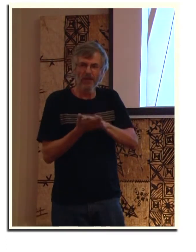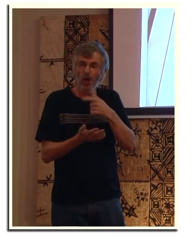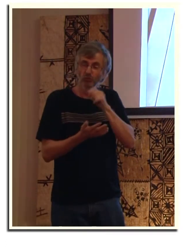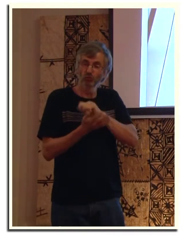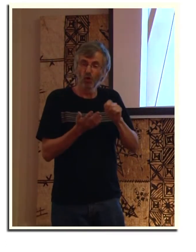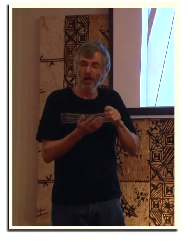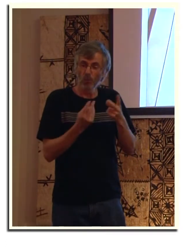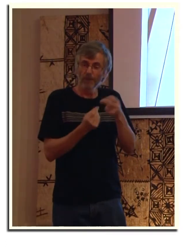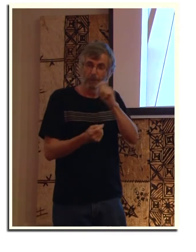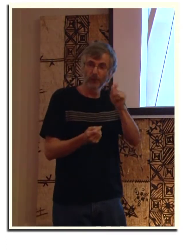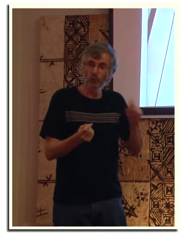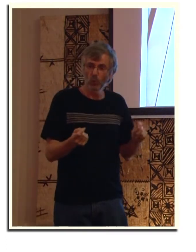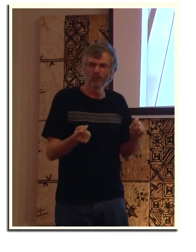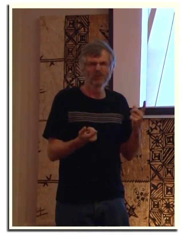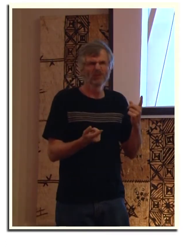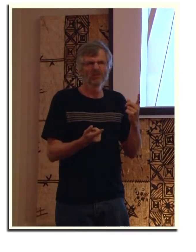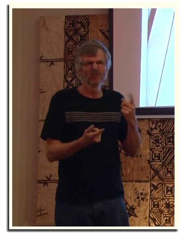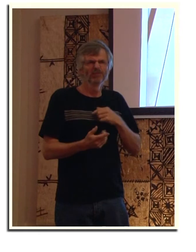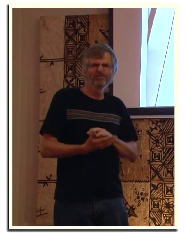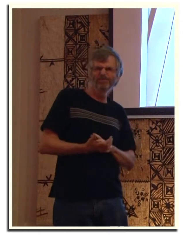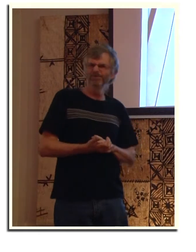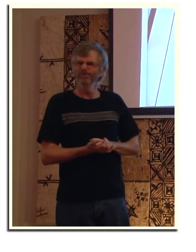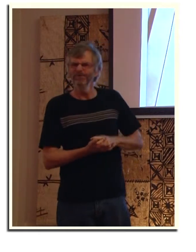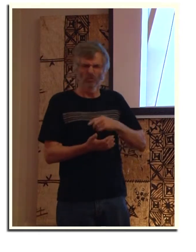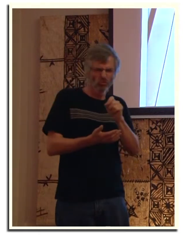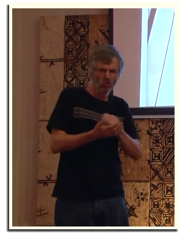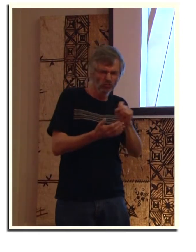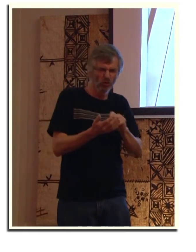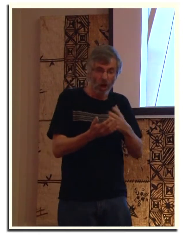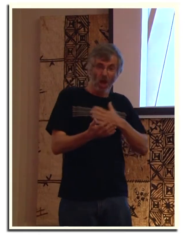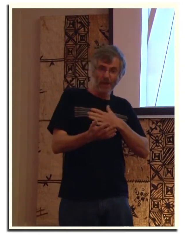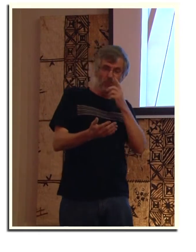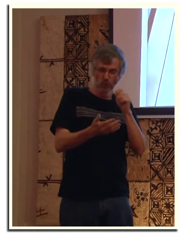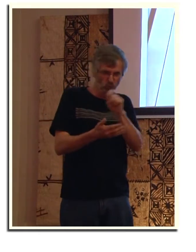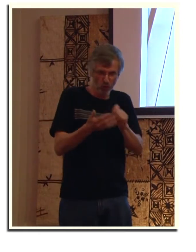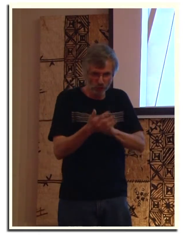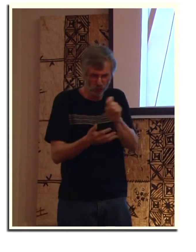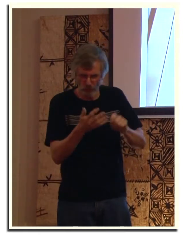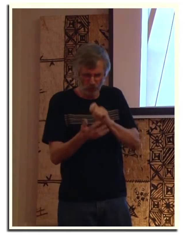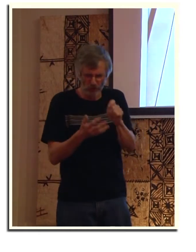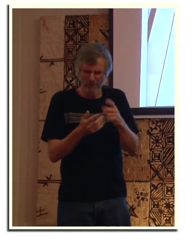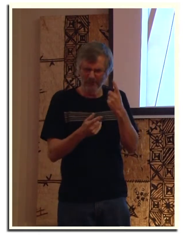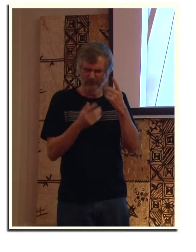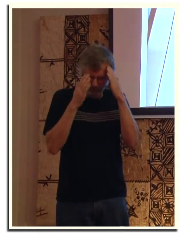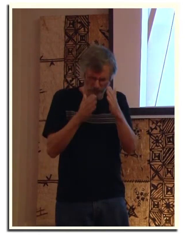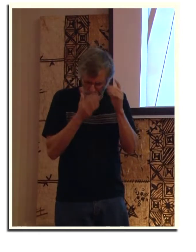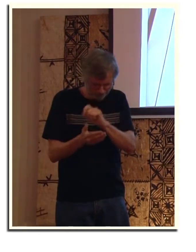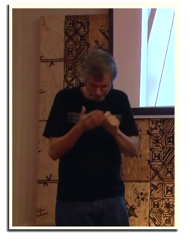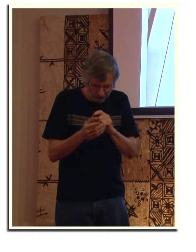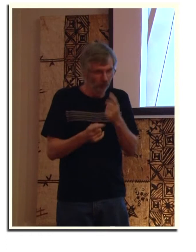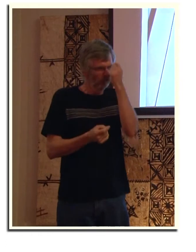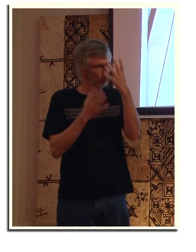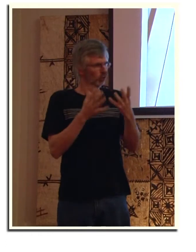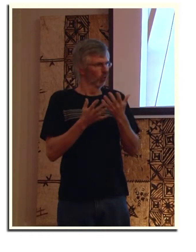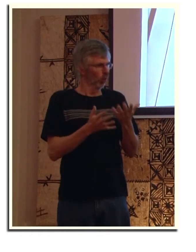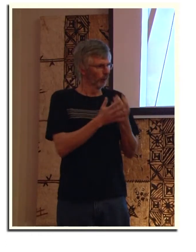go to the hearing classes for those special classes that I could communicate with everyone. My hobbies include drawing, and